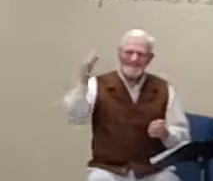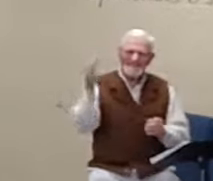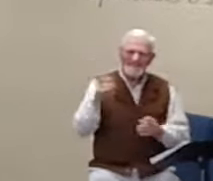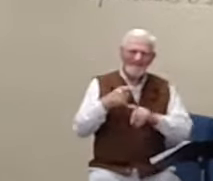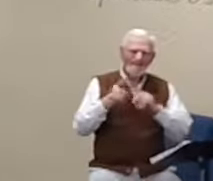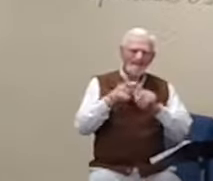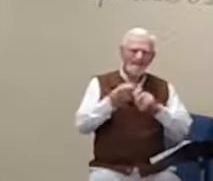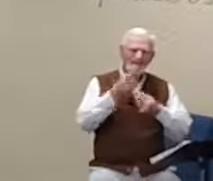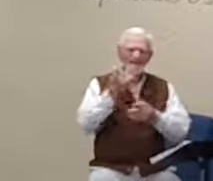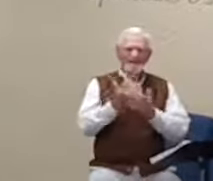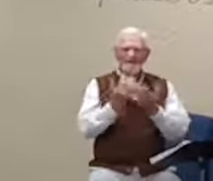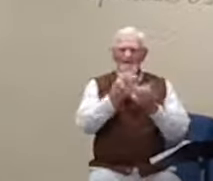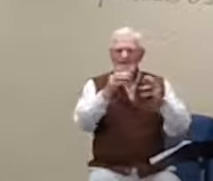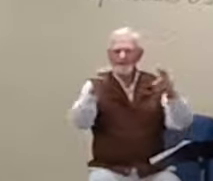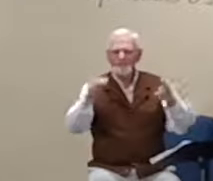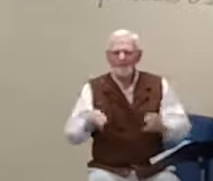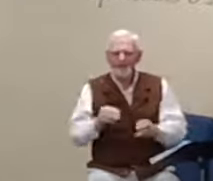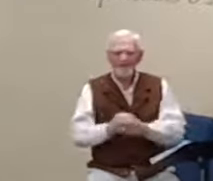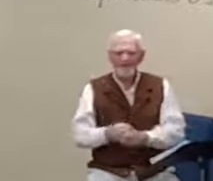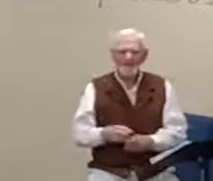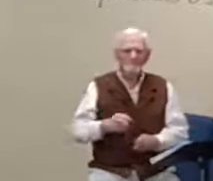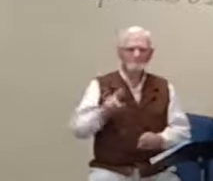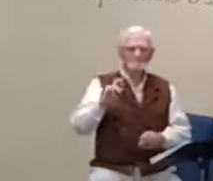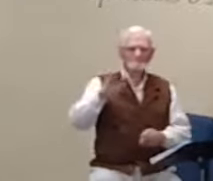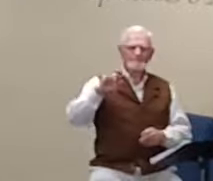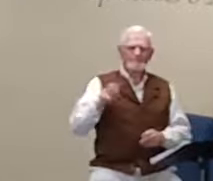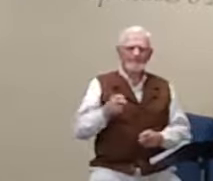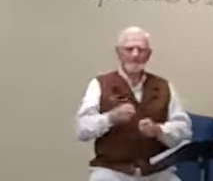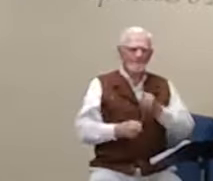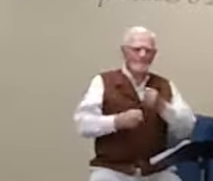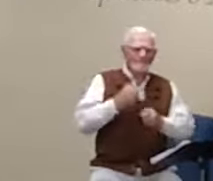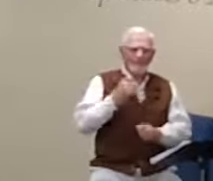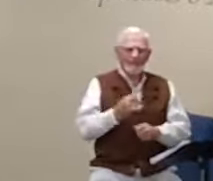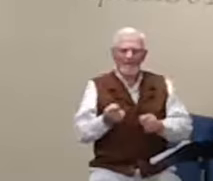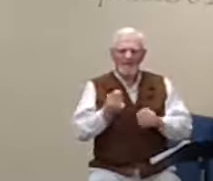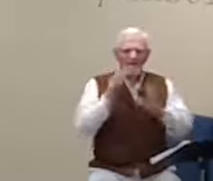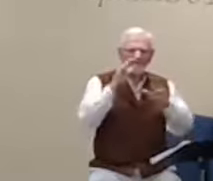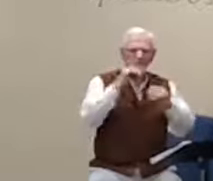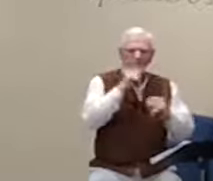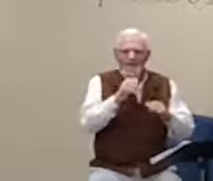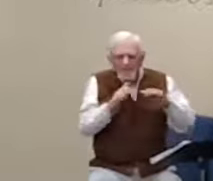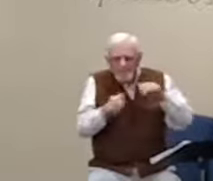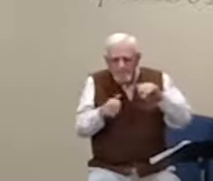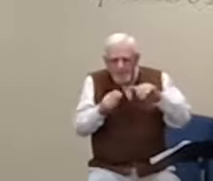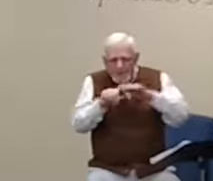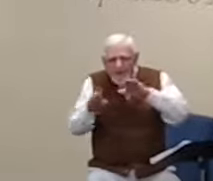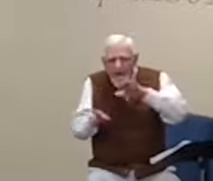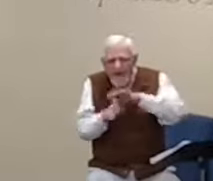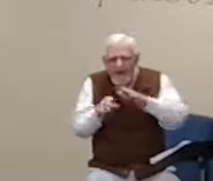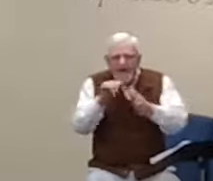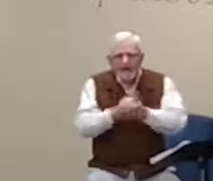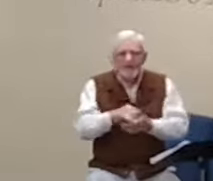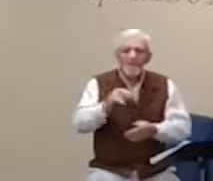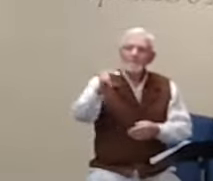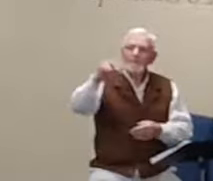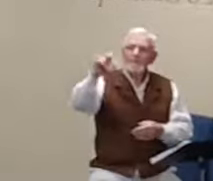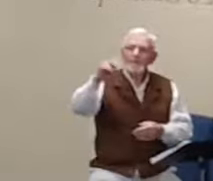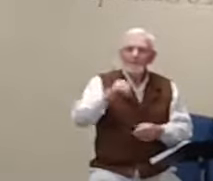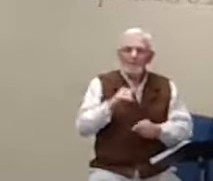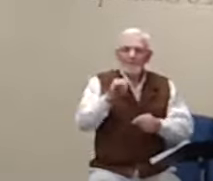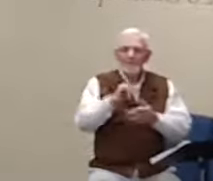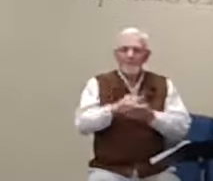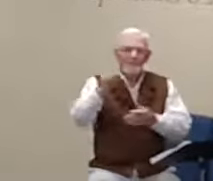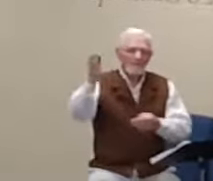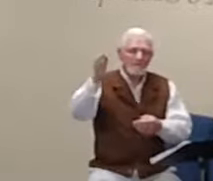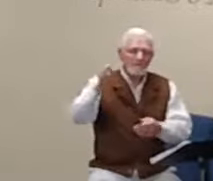Montana who's kind of rough and tough and been through troubles and not trying to hide it. And then up north, I love that kind of preaching too. You know